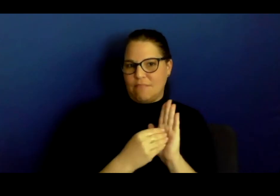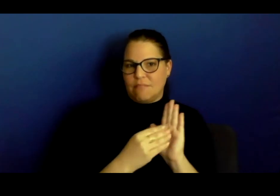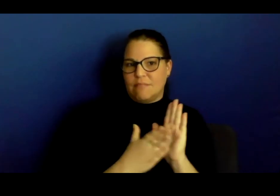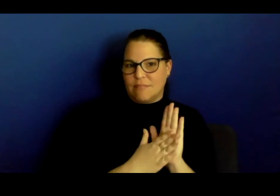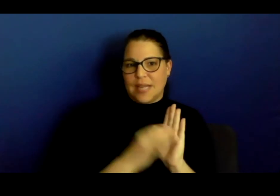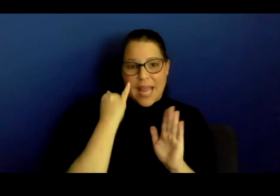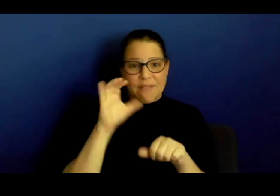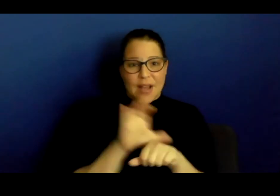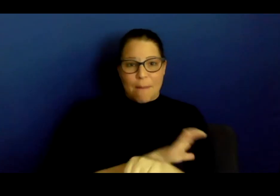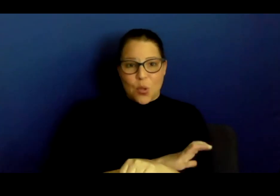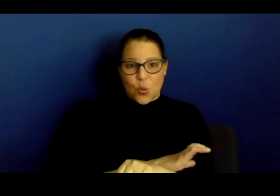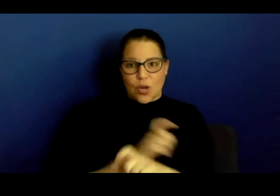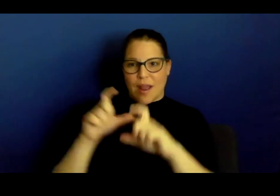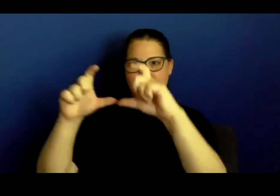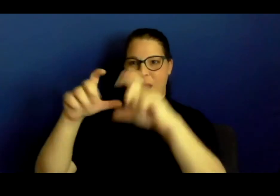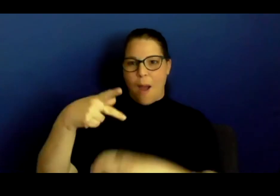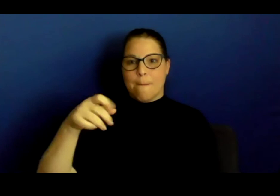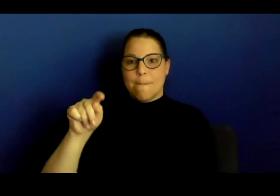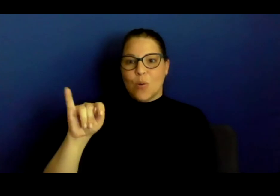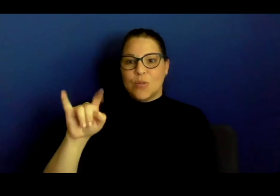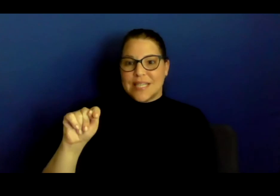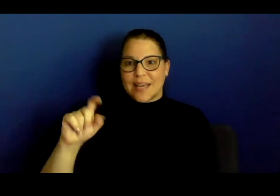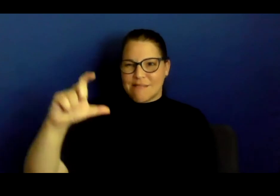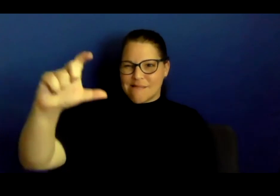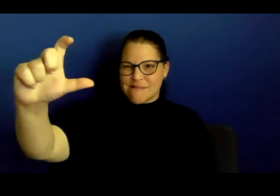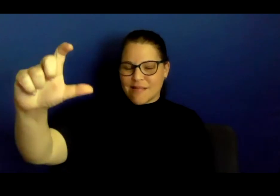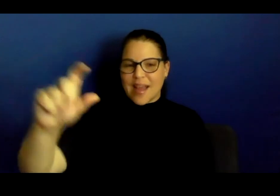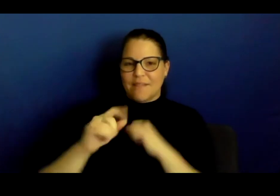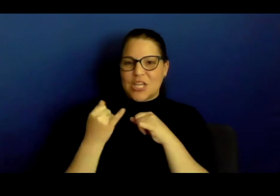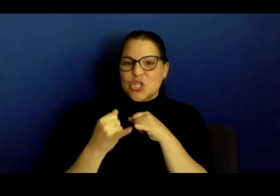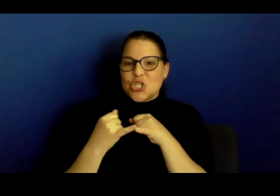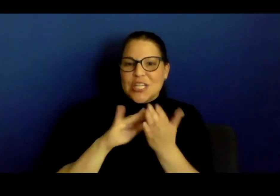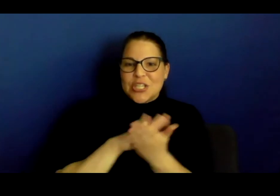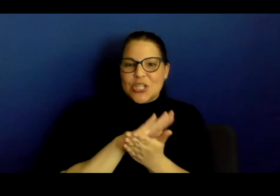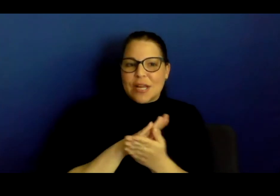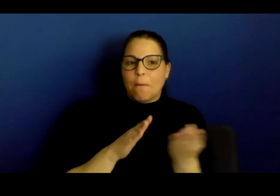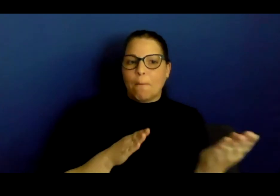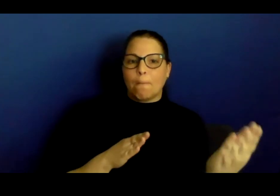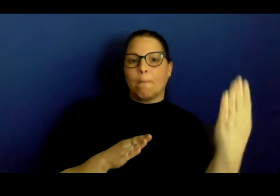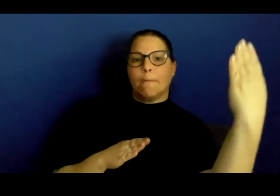on the computer, you could use your Post-its here. You can have cheat sheets for yourself.